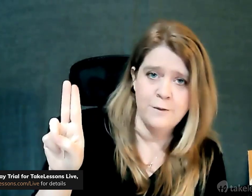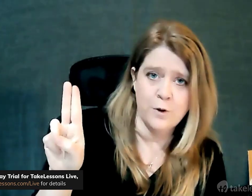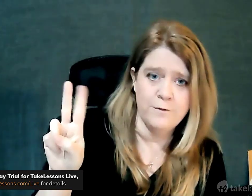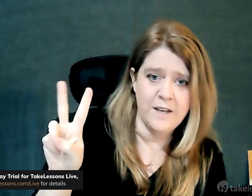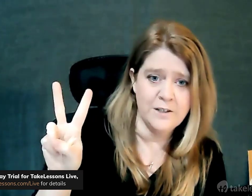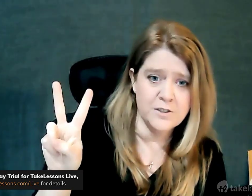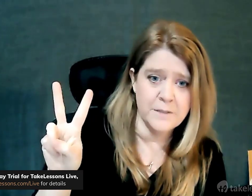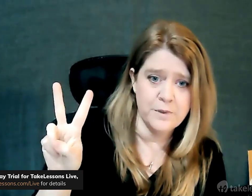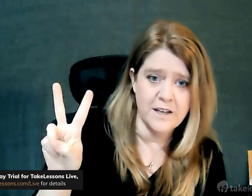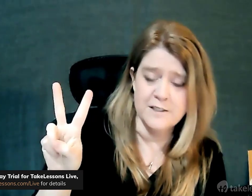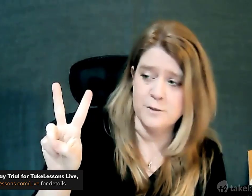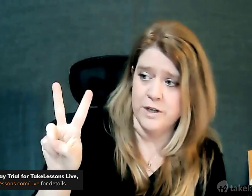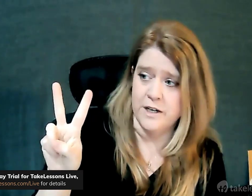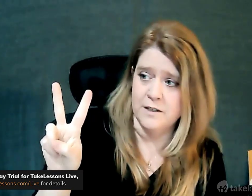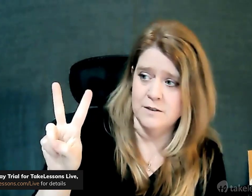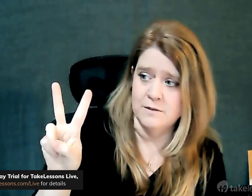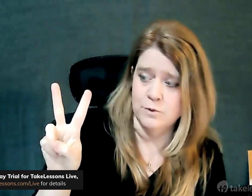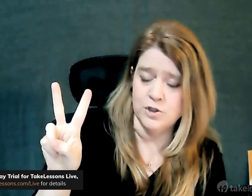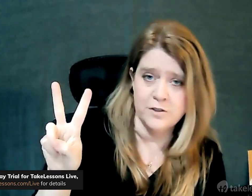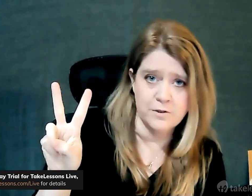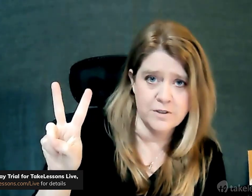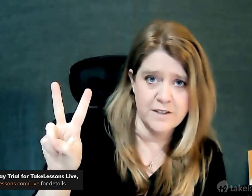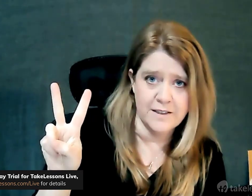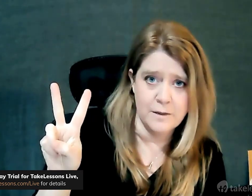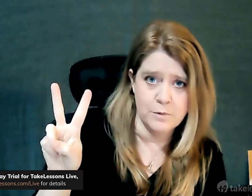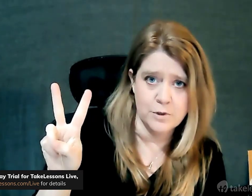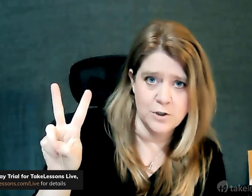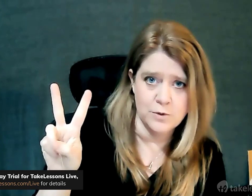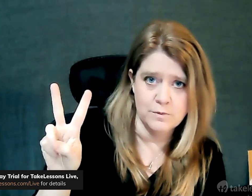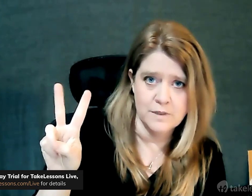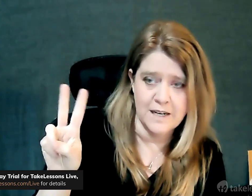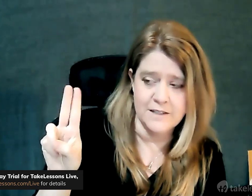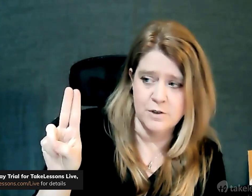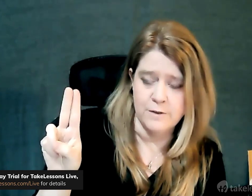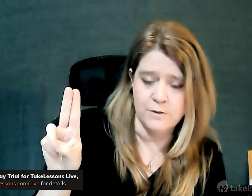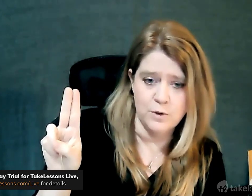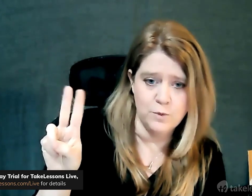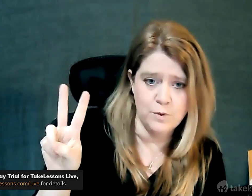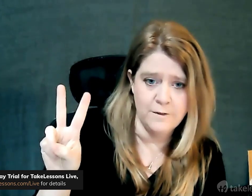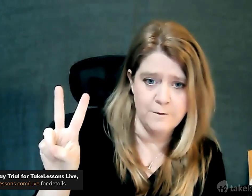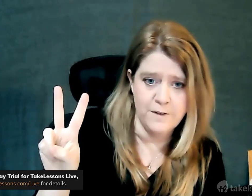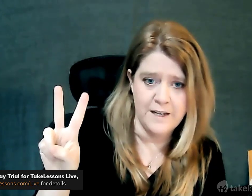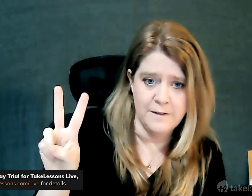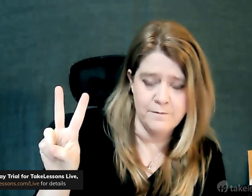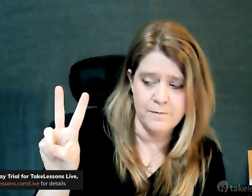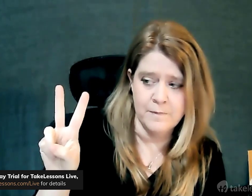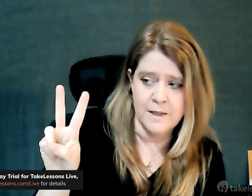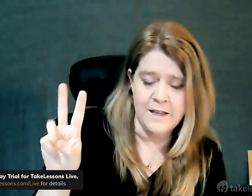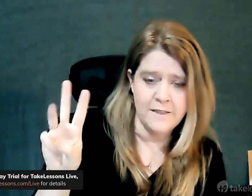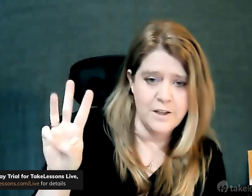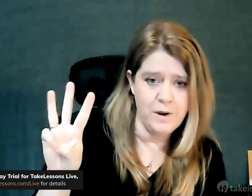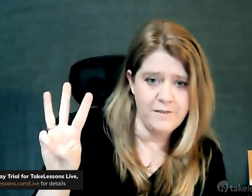V, you're simply going to split it, which also looks like the number two. Okay. So you have U, V. Then you have a